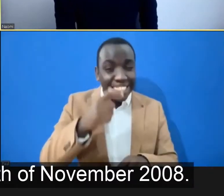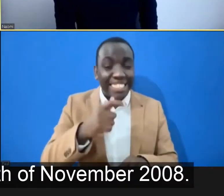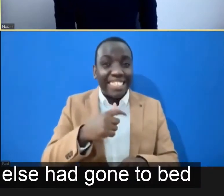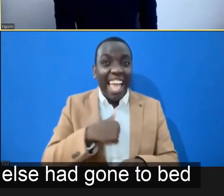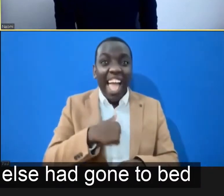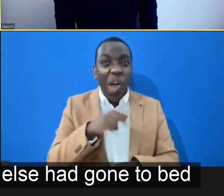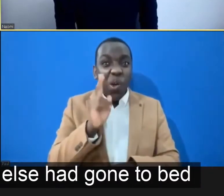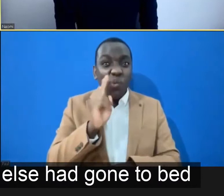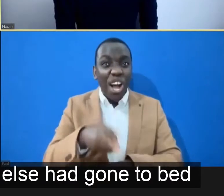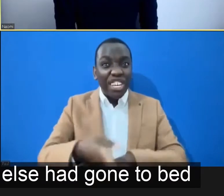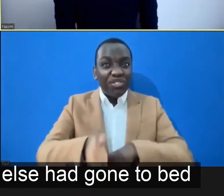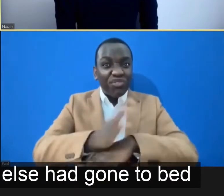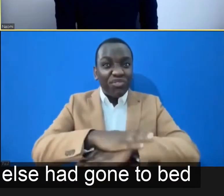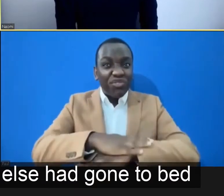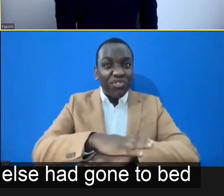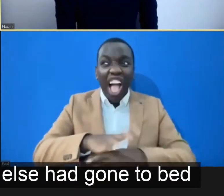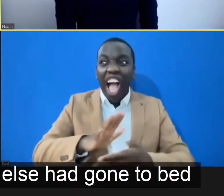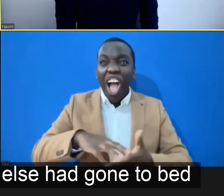was in college